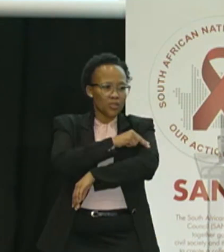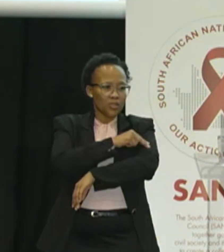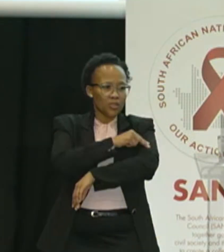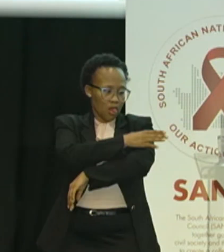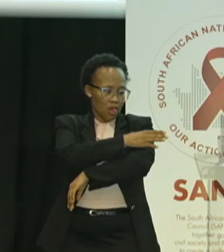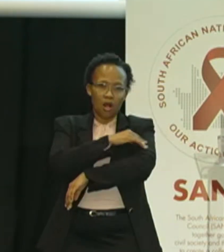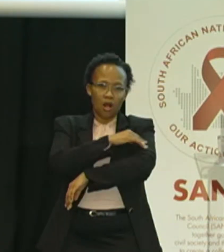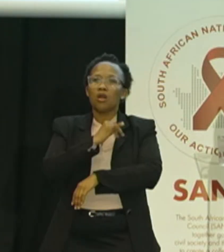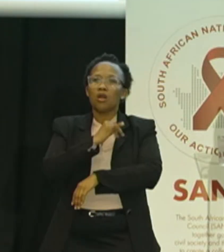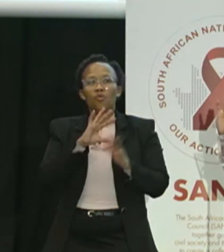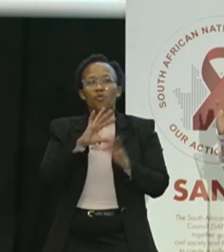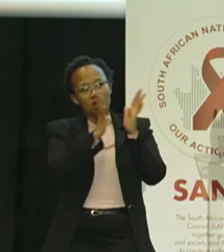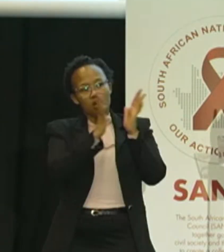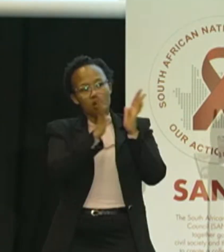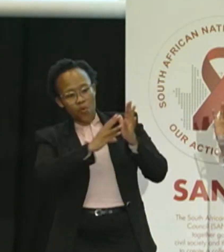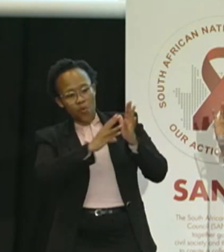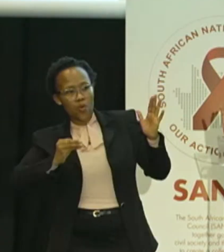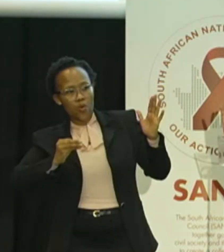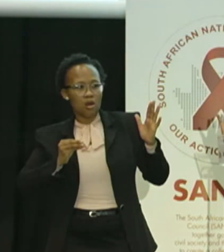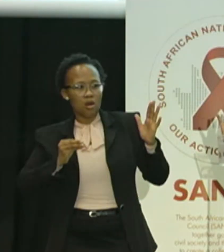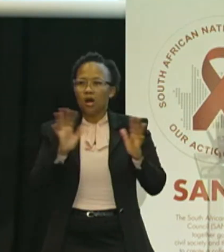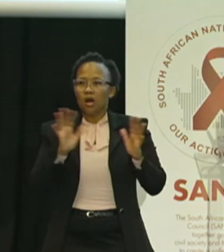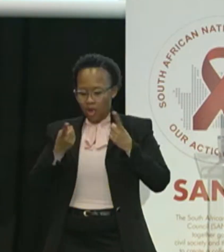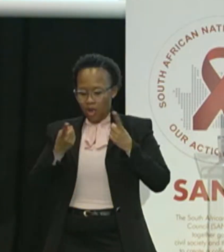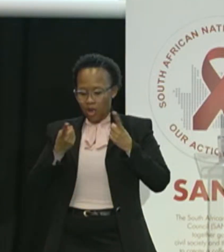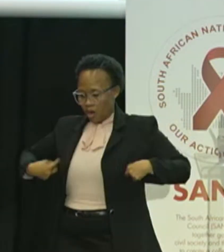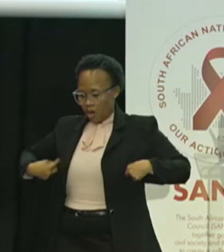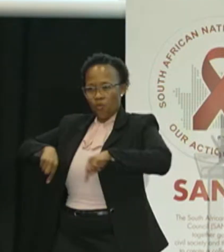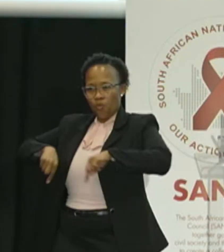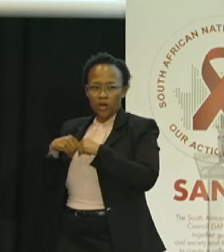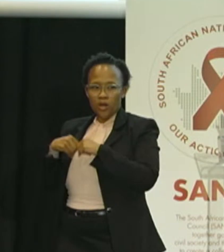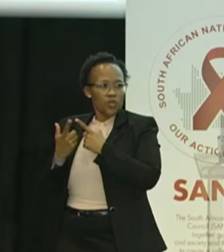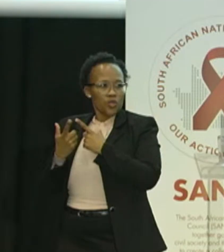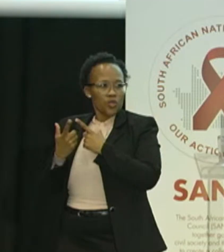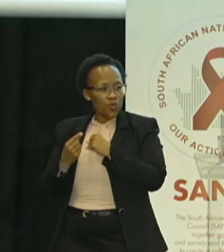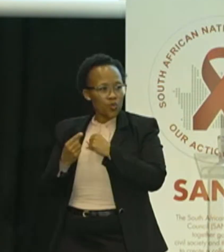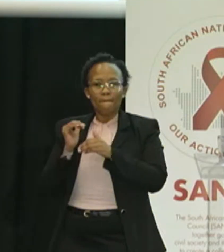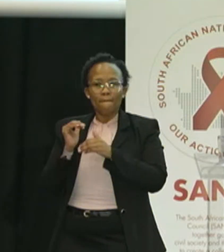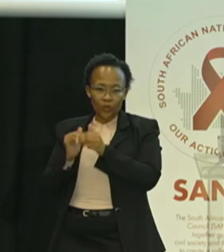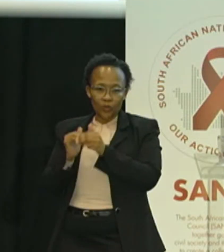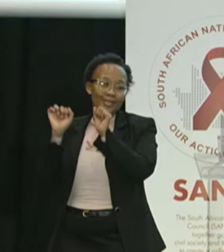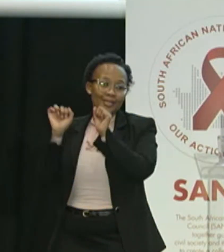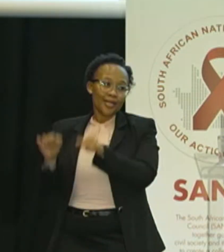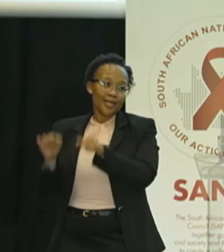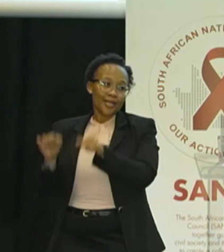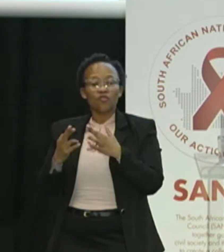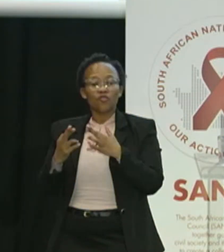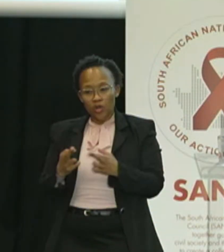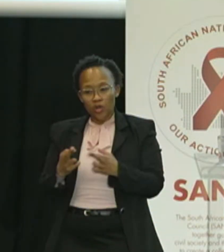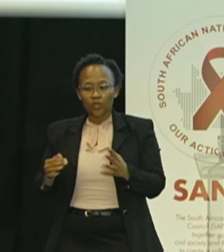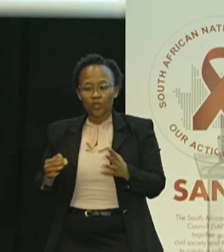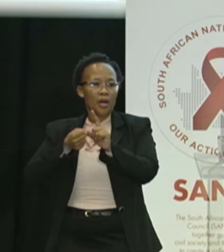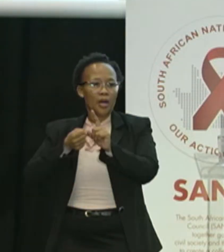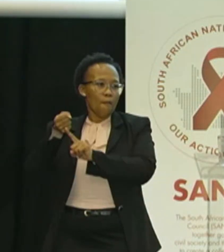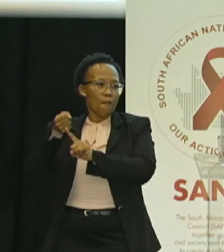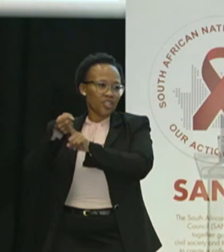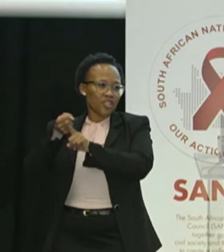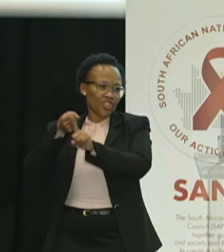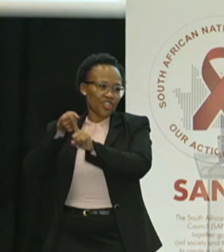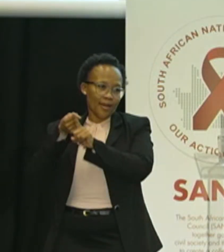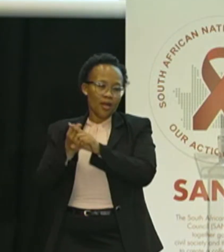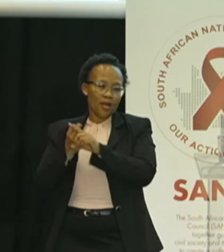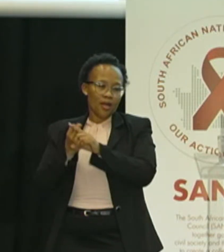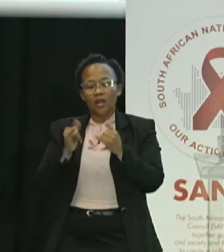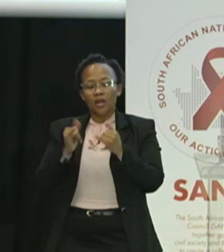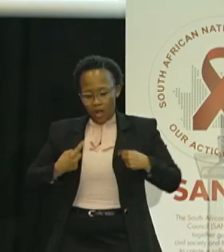so we are not coming up with duplicate systems. So when we go through this process of resource mobilization and we get funds to